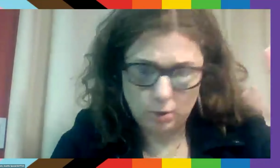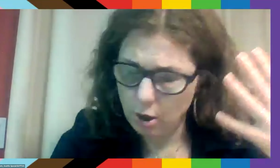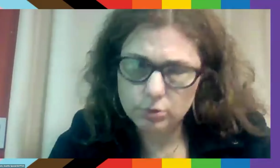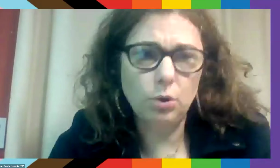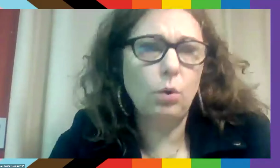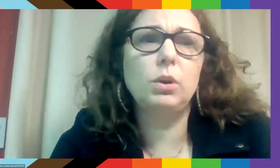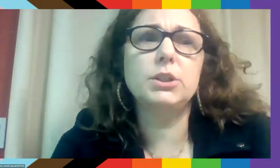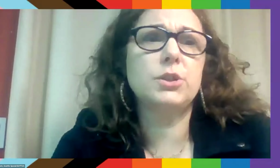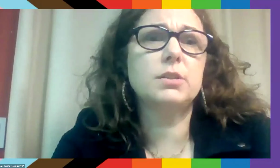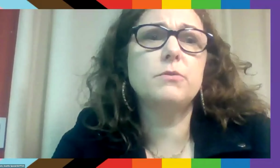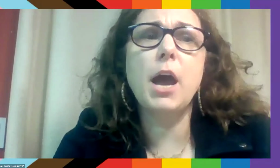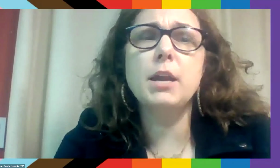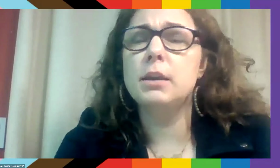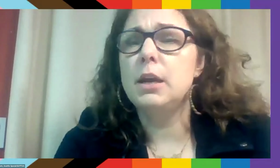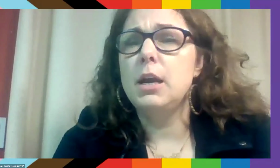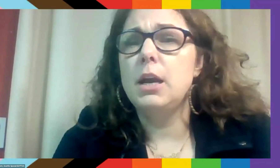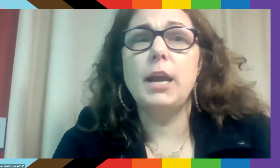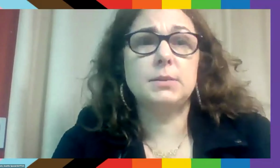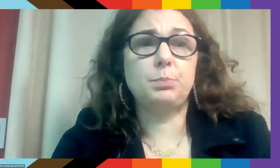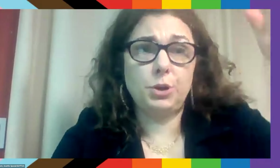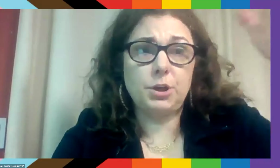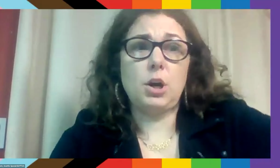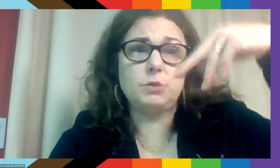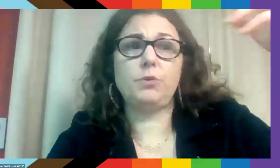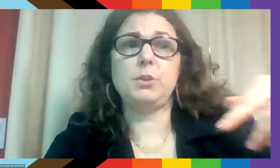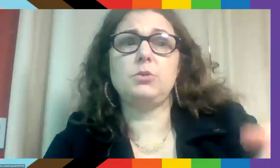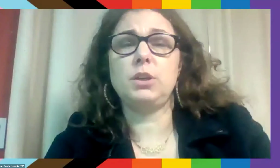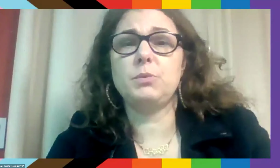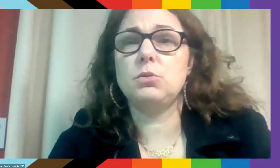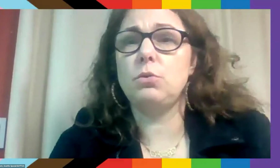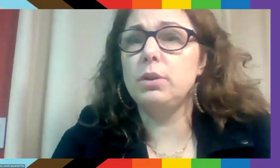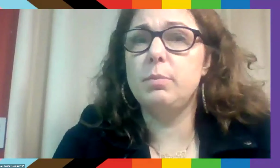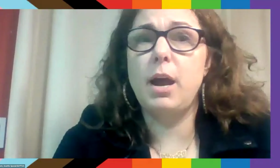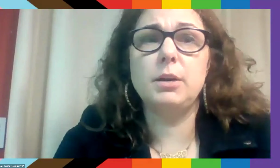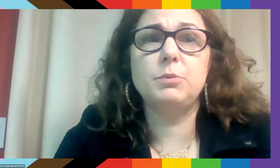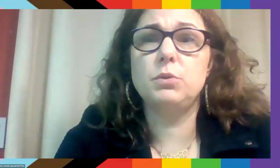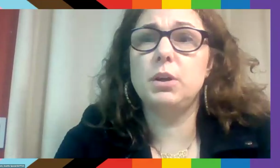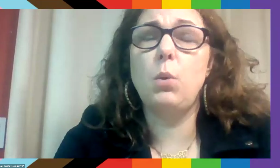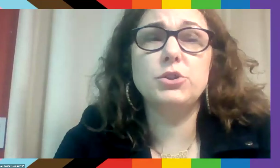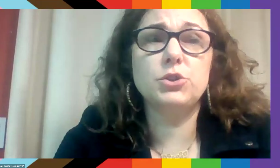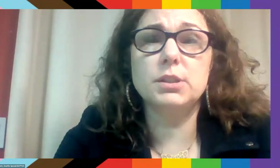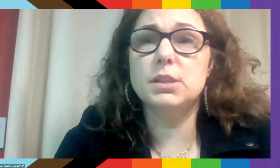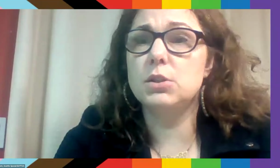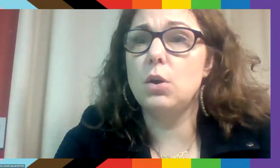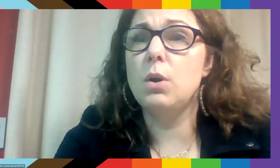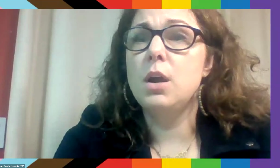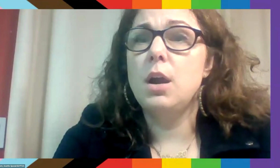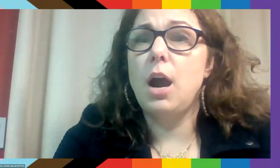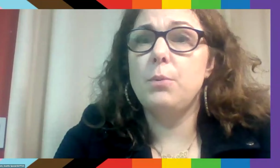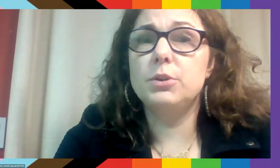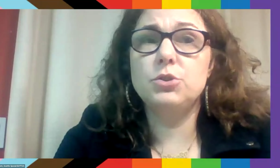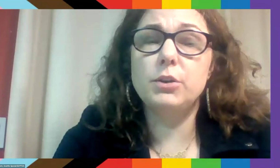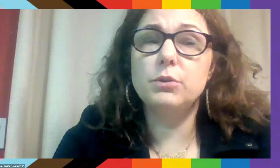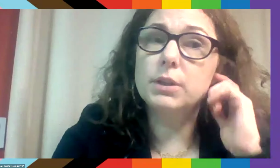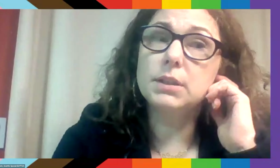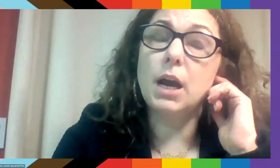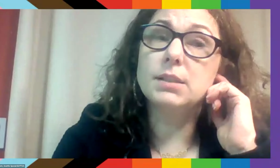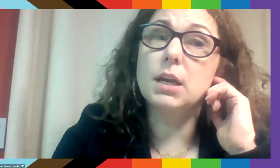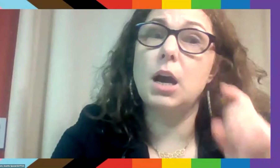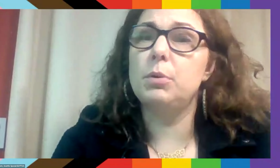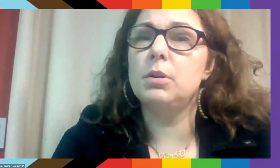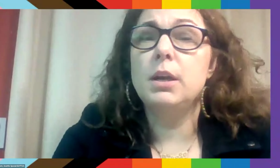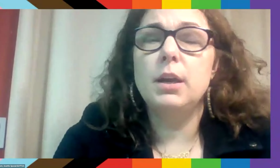feelings, which are totally justified. It's pretty hard for me to keep scrolling back up to the questions. So I will try